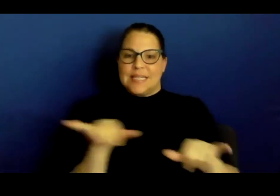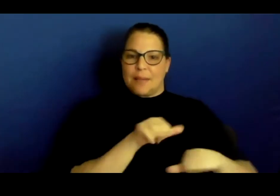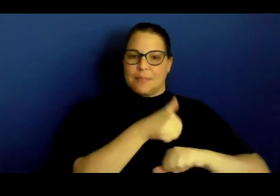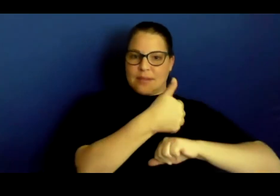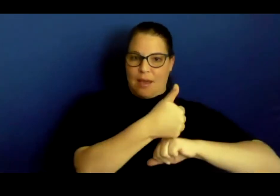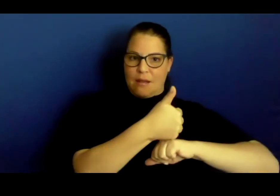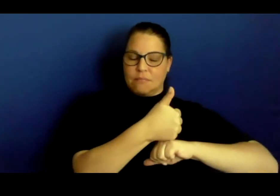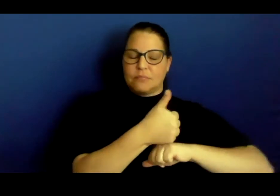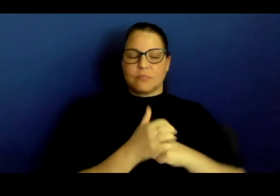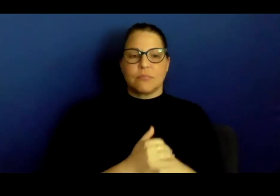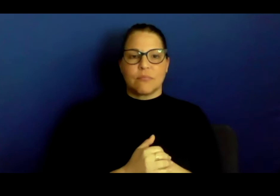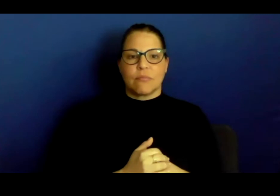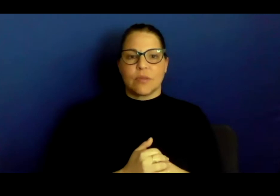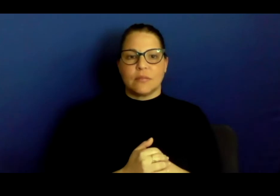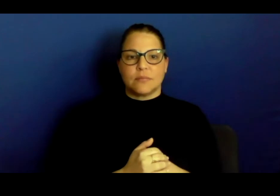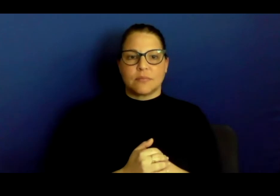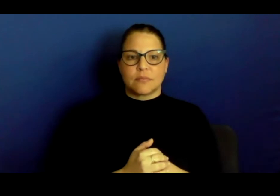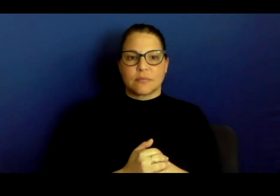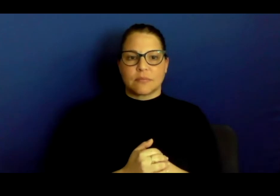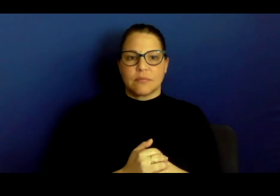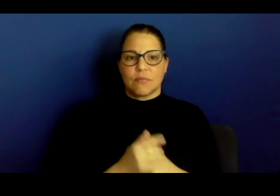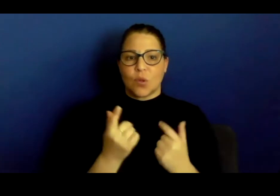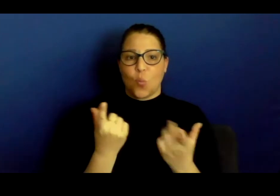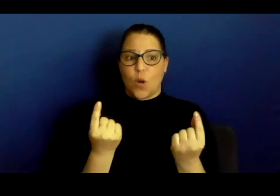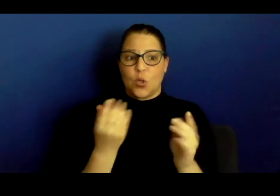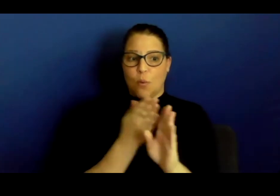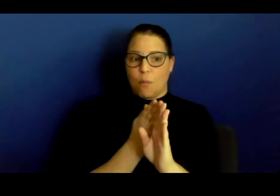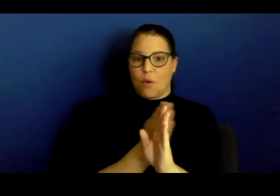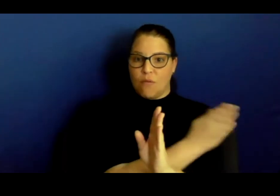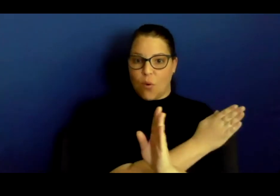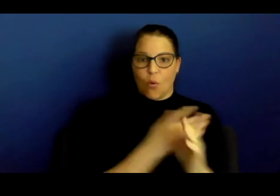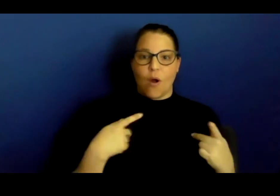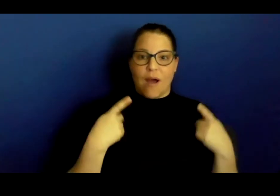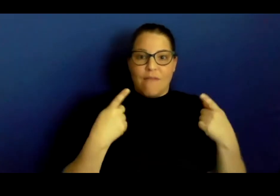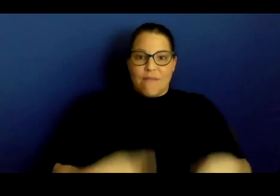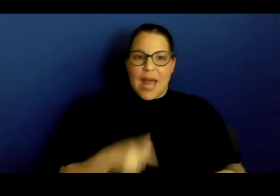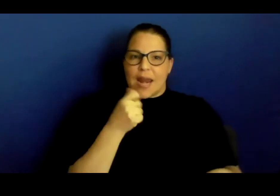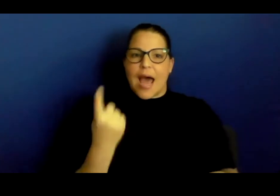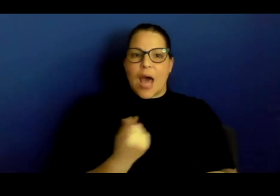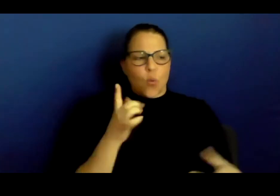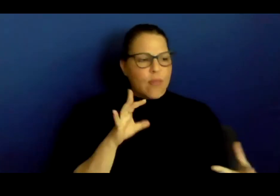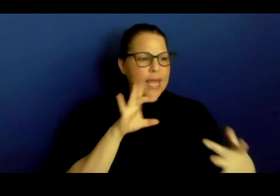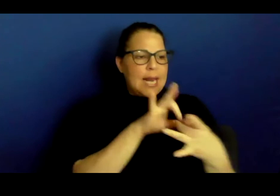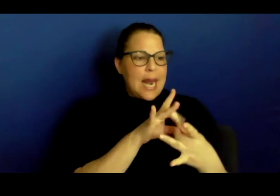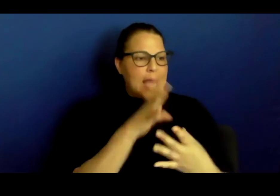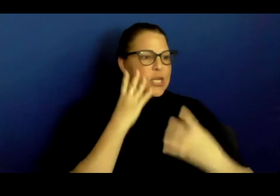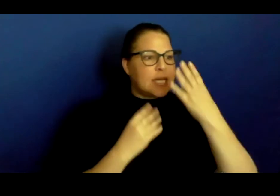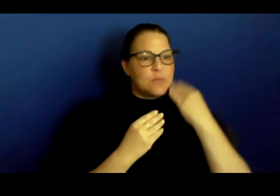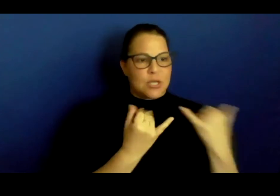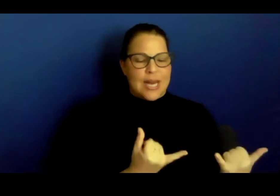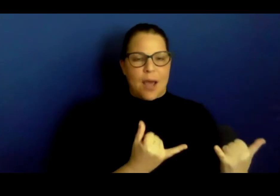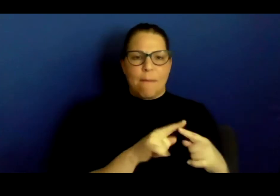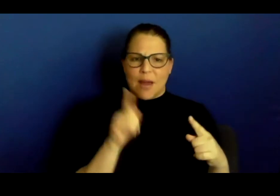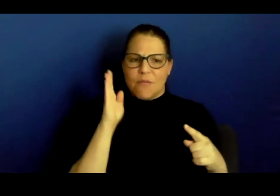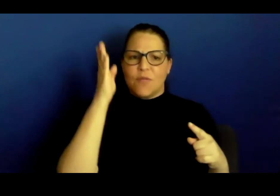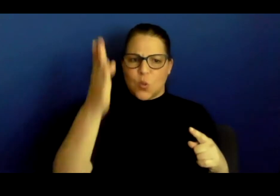What are some of the things that you can be doing before your event, and not only your connection experiences, but in the future, during and